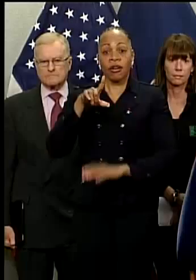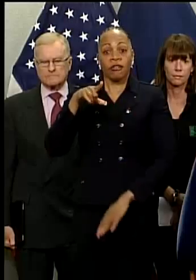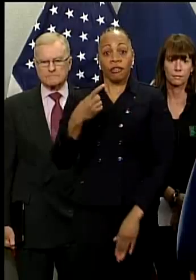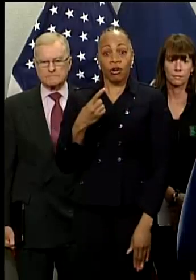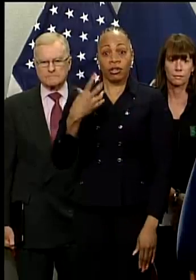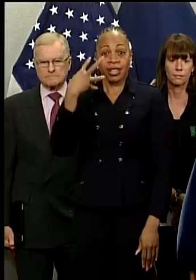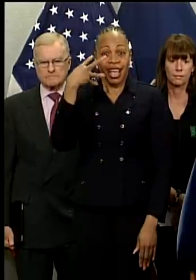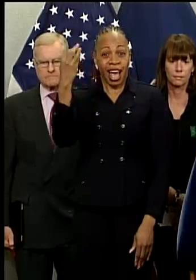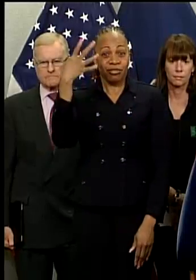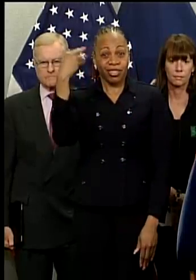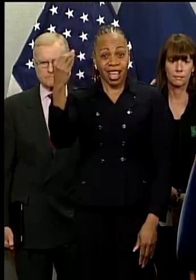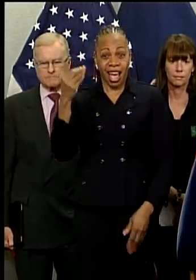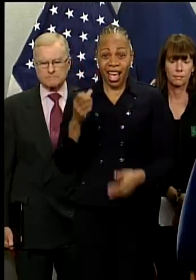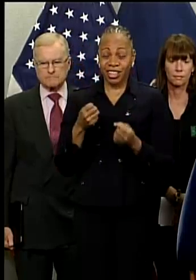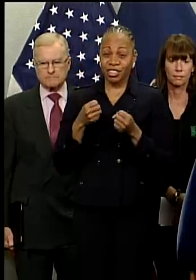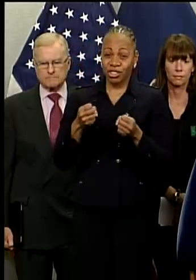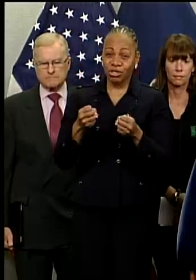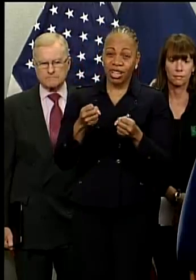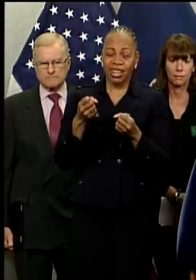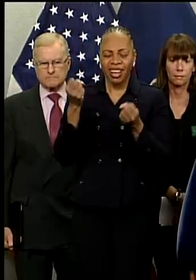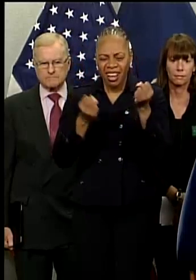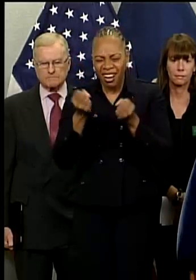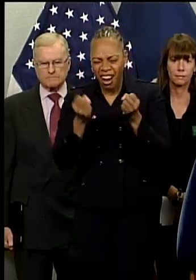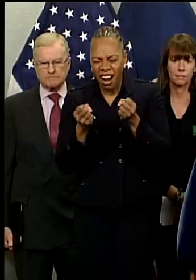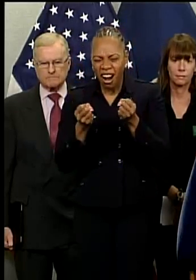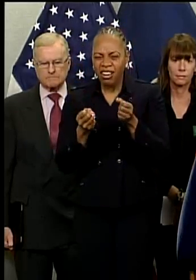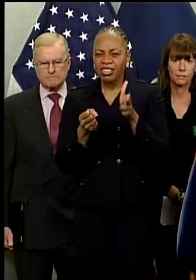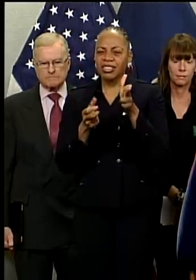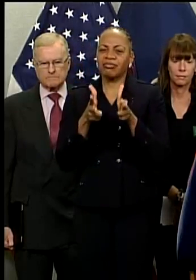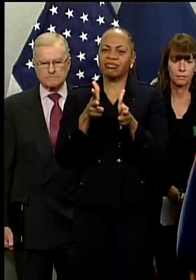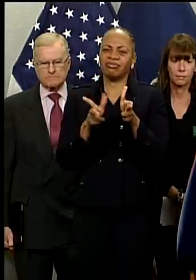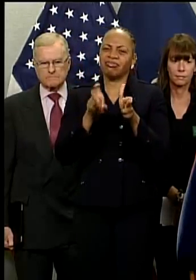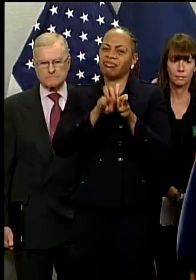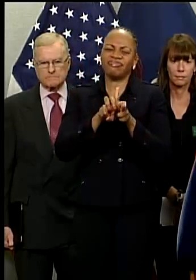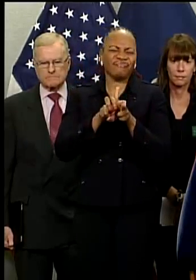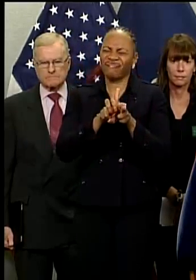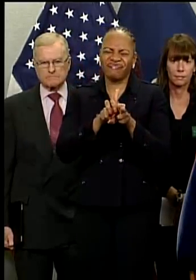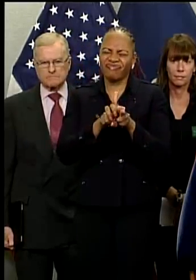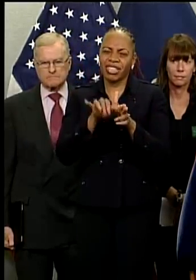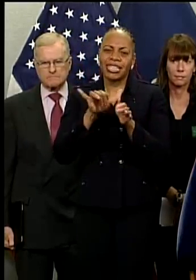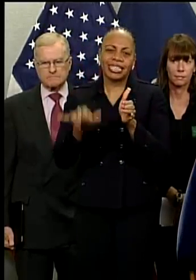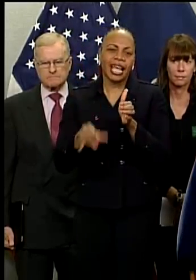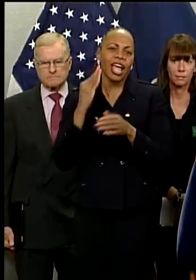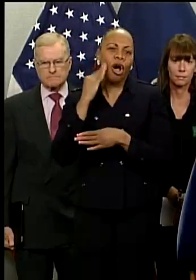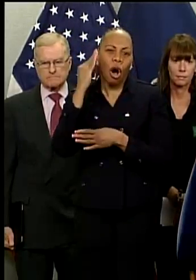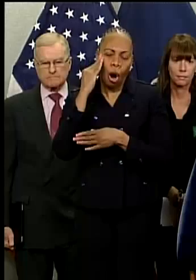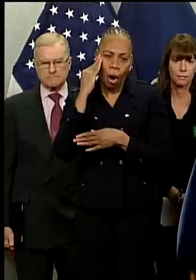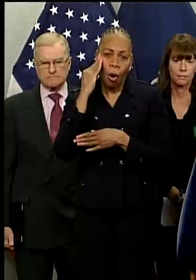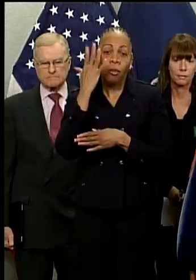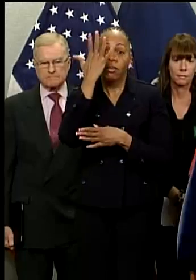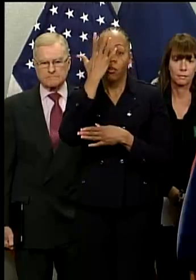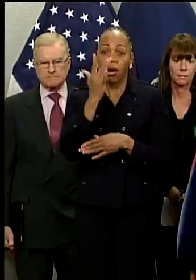city streets, stay out of your cars, and stay in your homes while the worst of the storm is on us. That's for your own